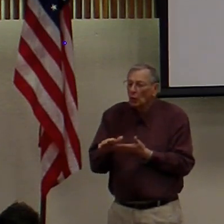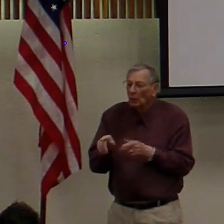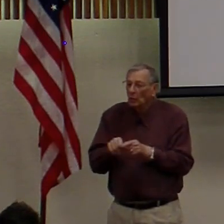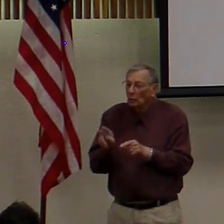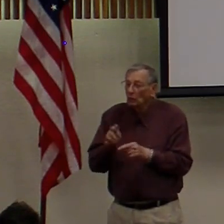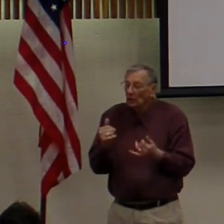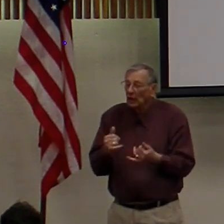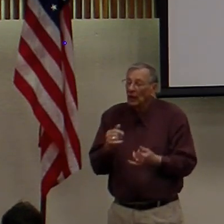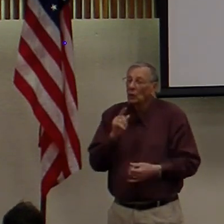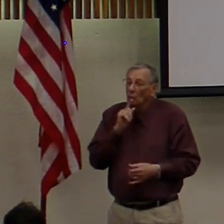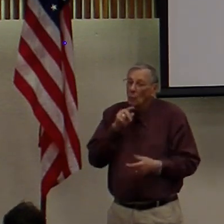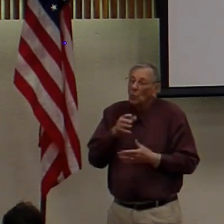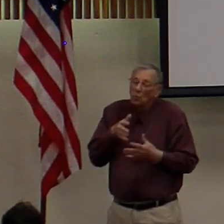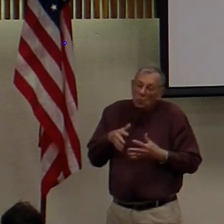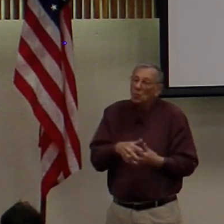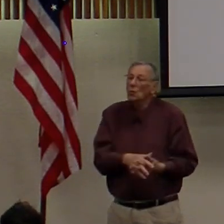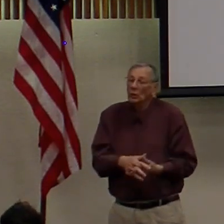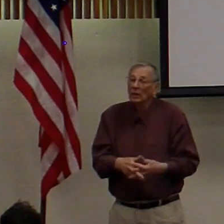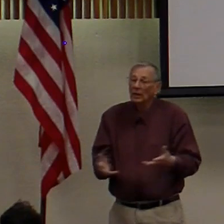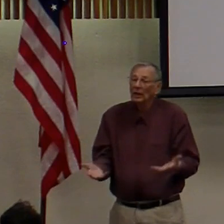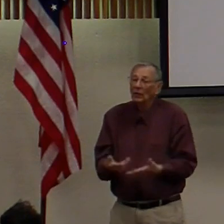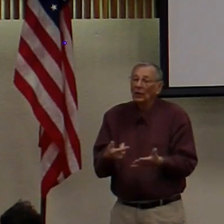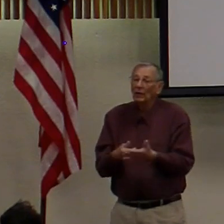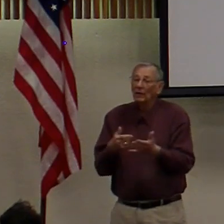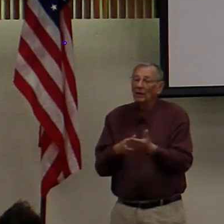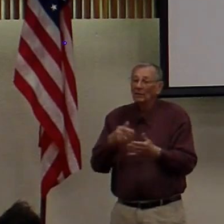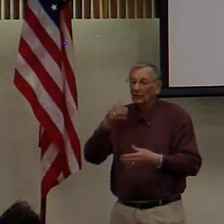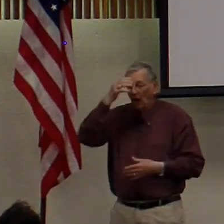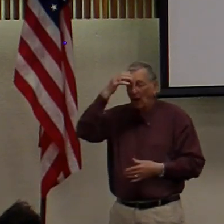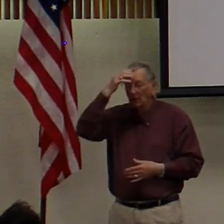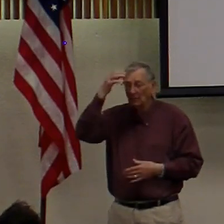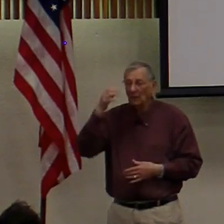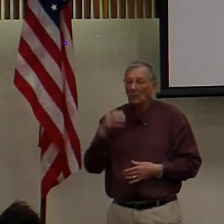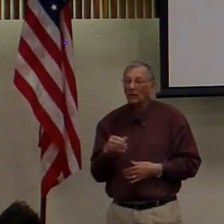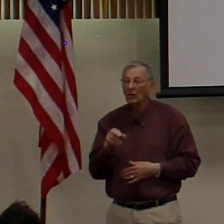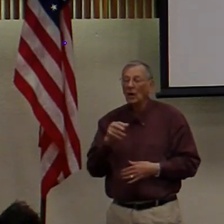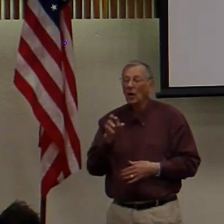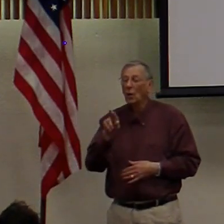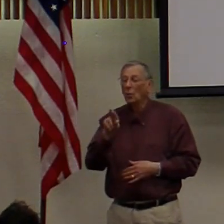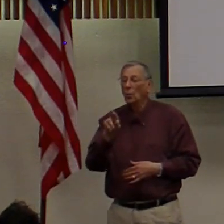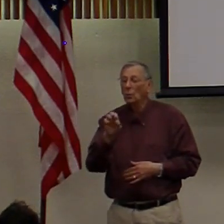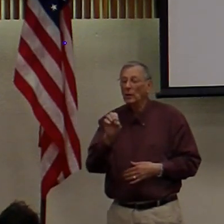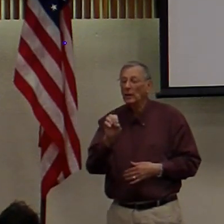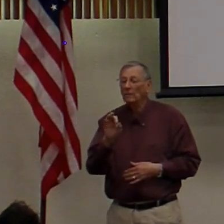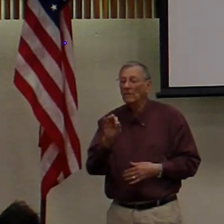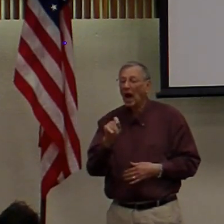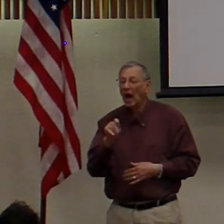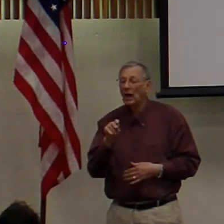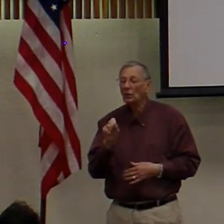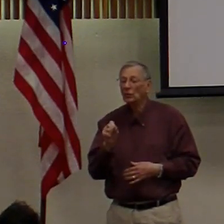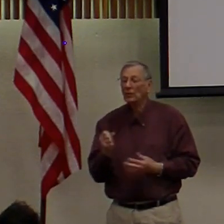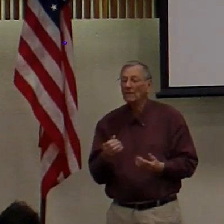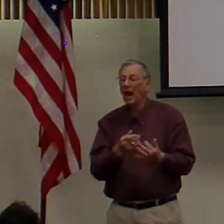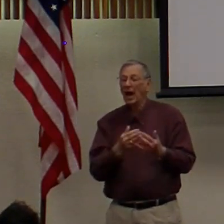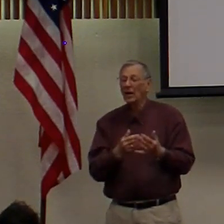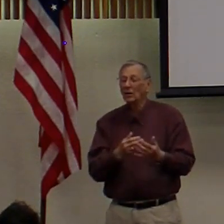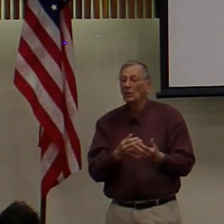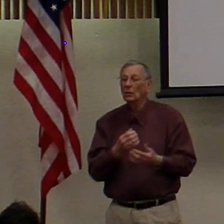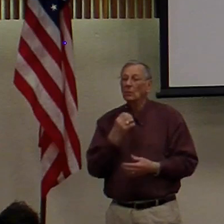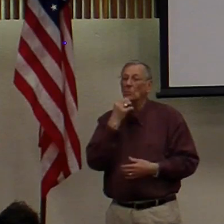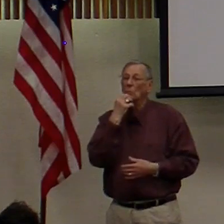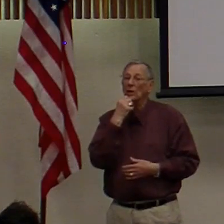today, is rooted right here in this concept of the refiner's fire. Precious